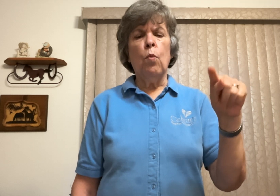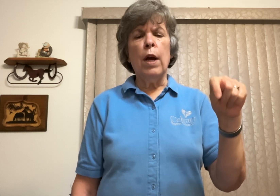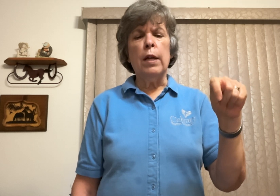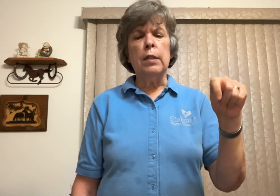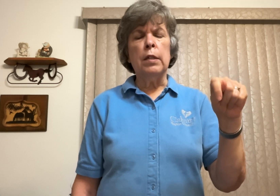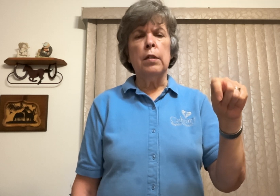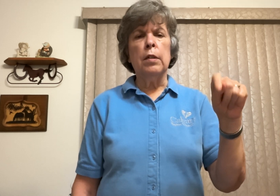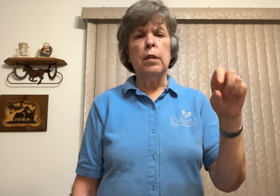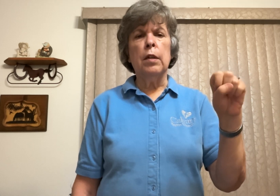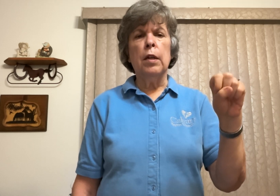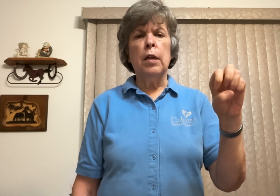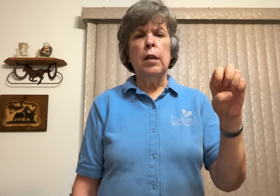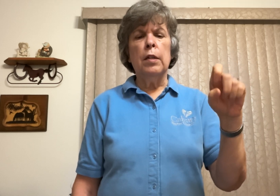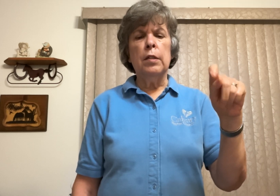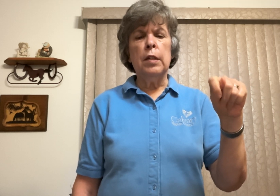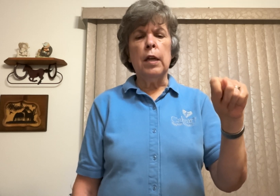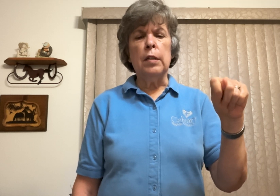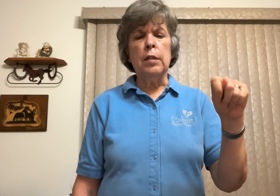wet, set,